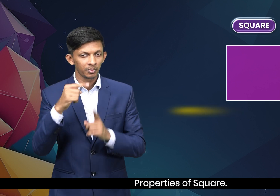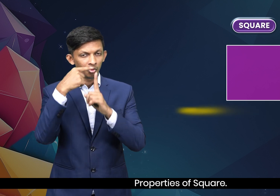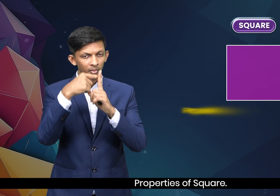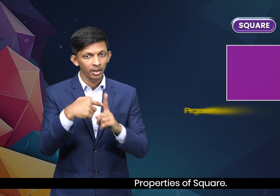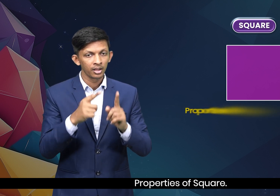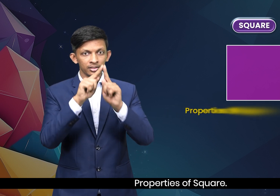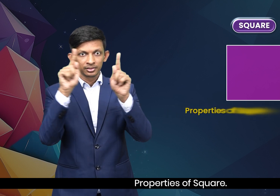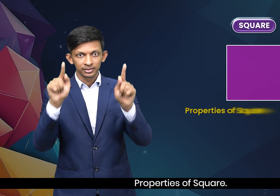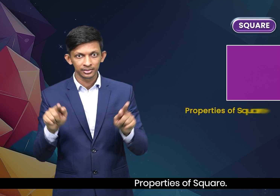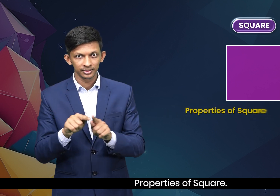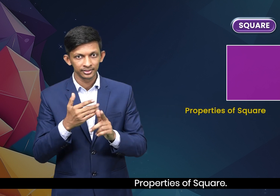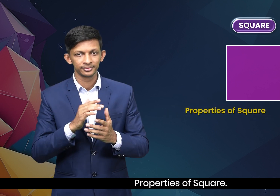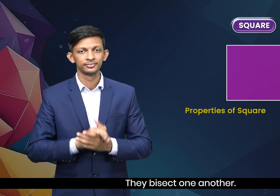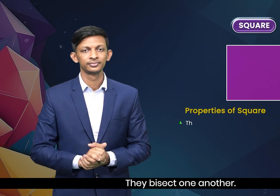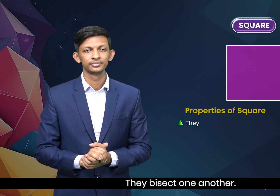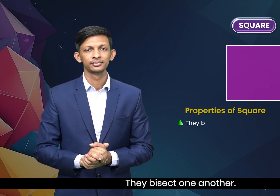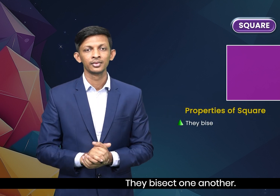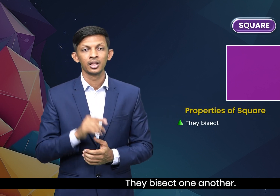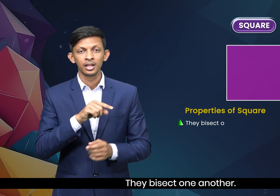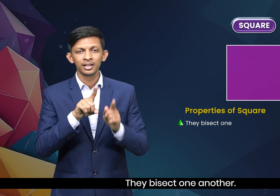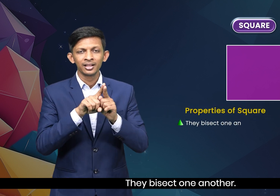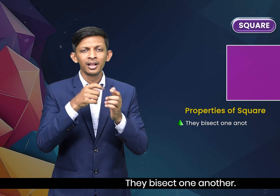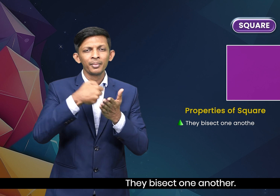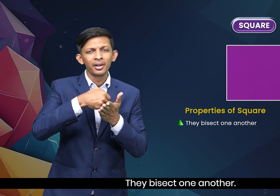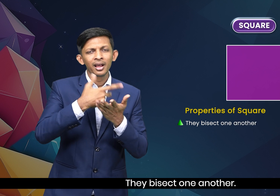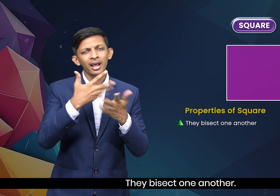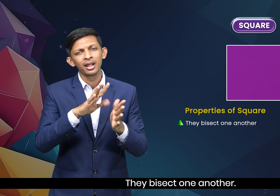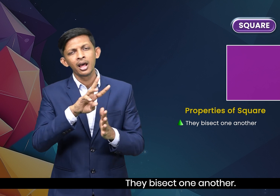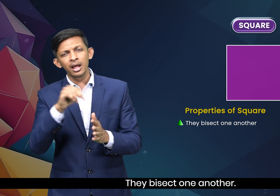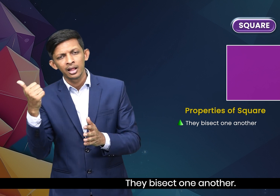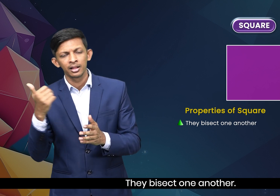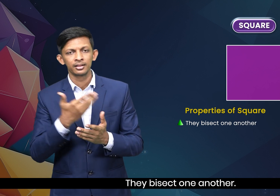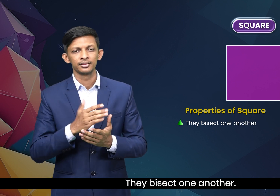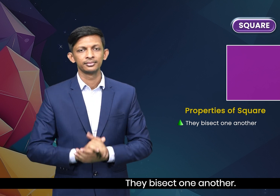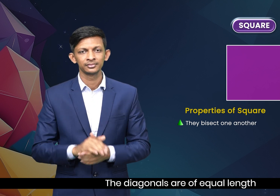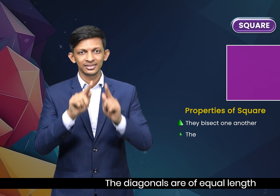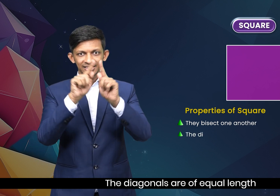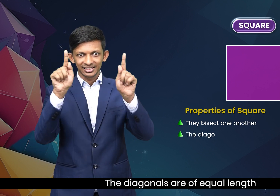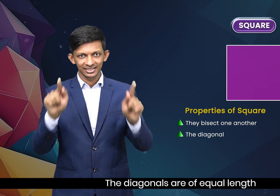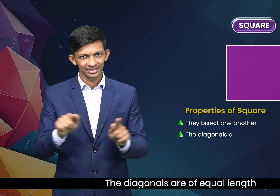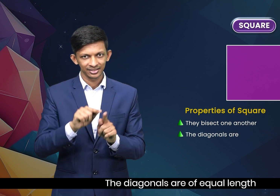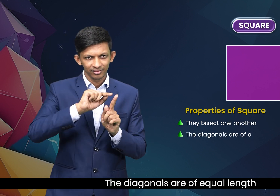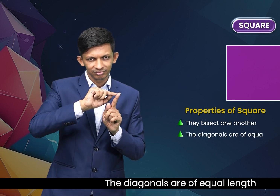Properties of square. They bisect one another. The diagonals are of equal